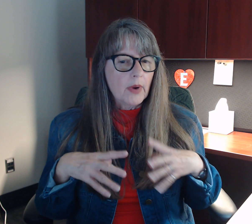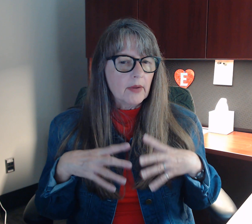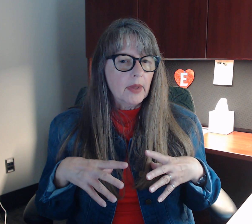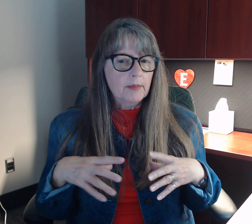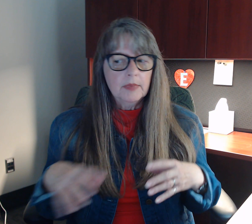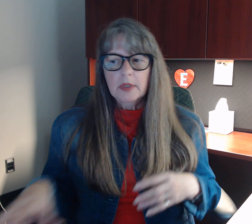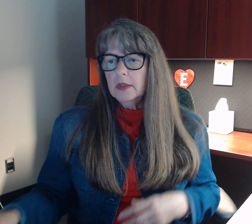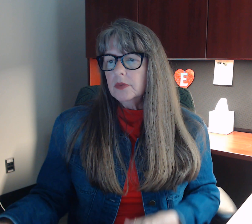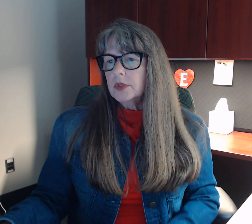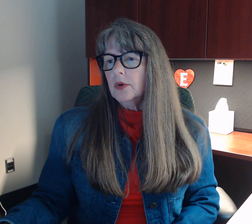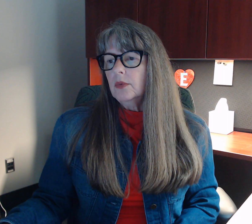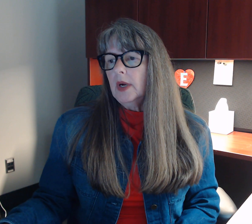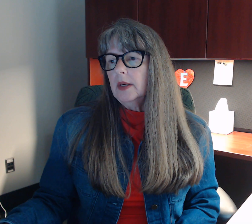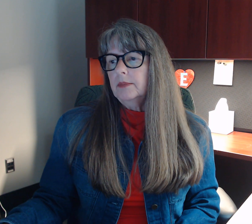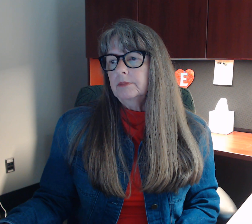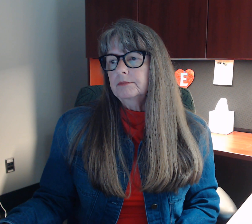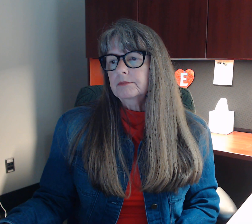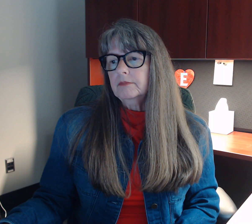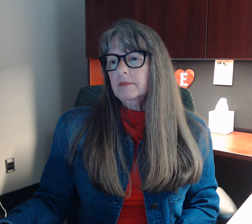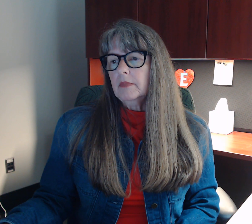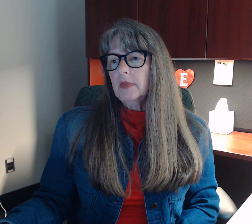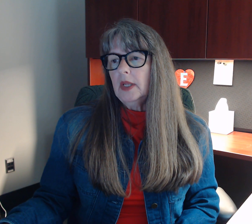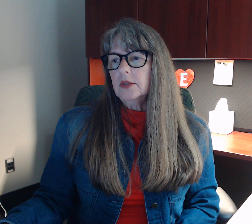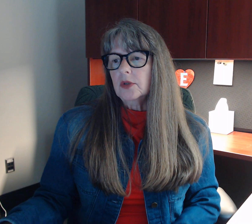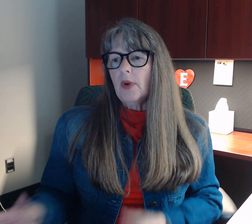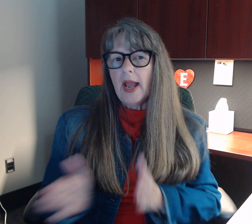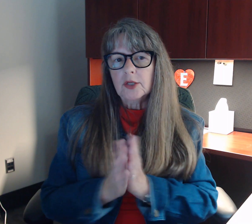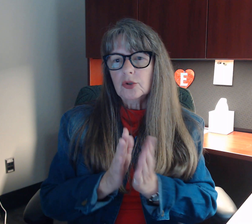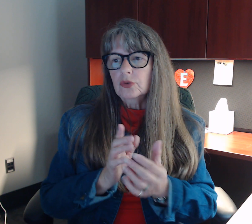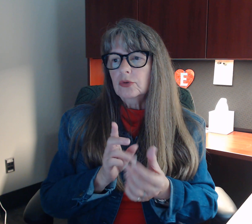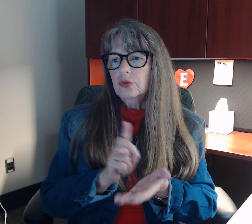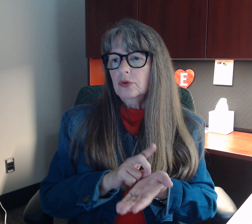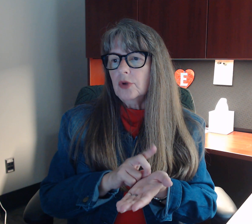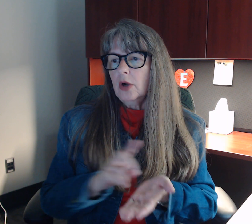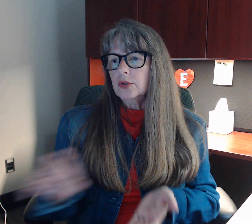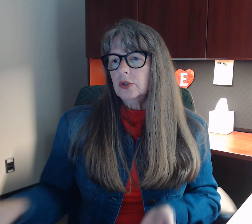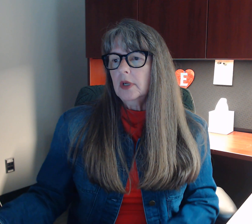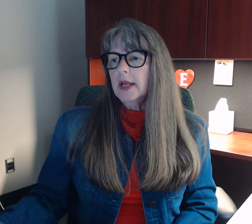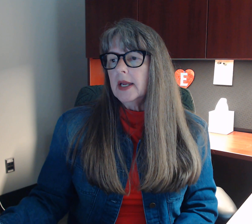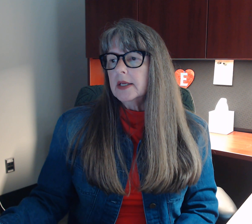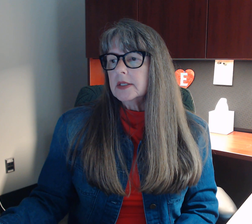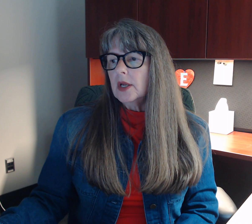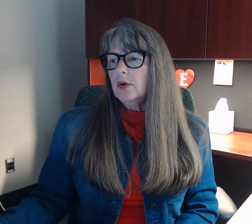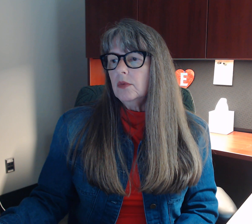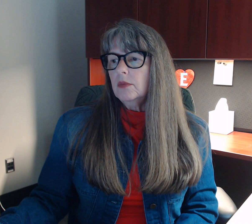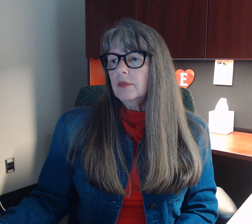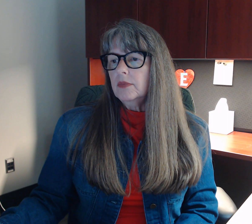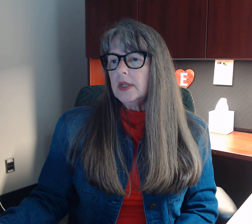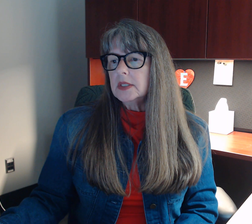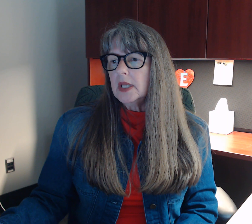them. So and so ask your doctor. So they said